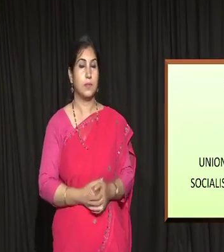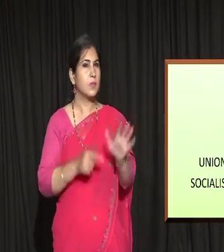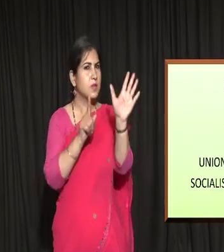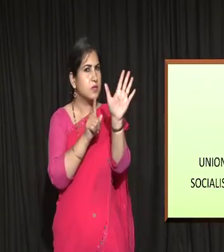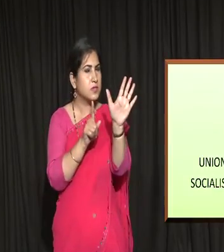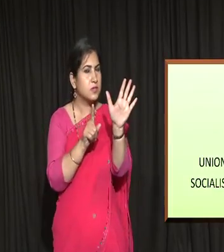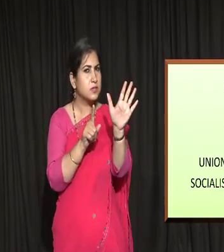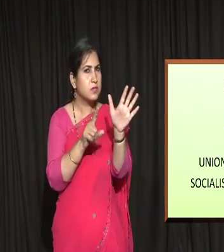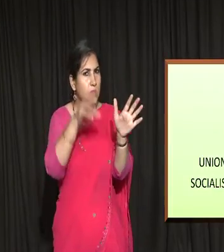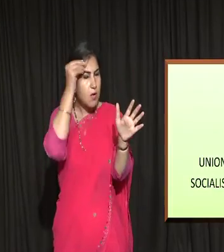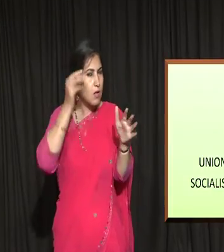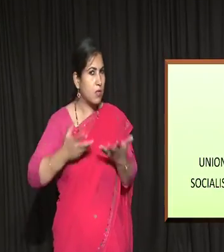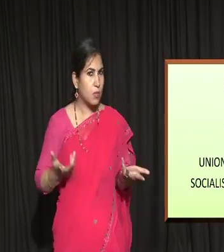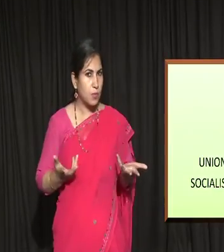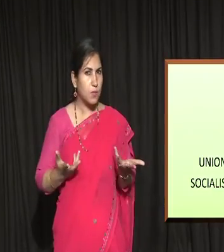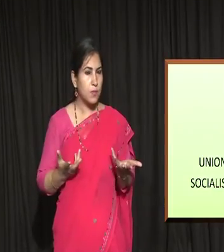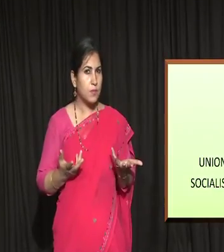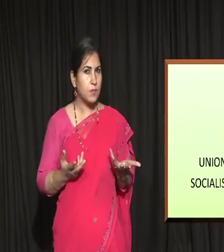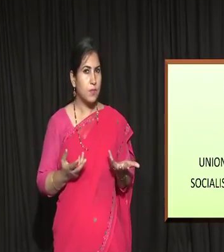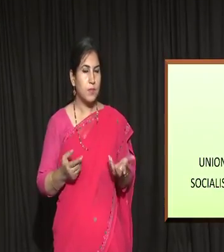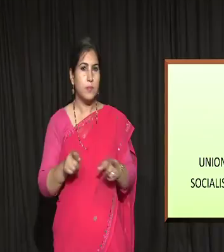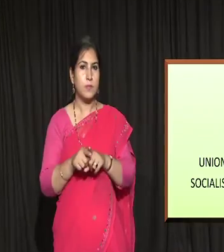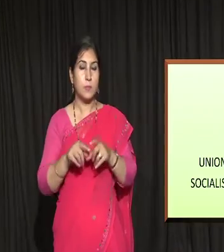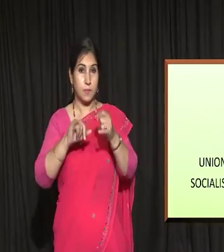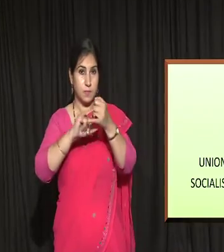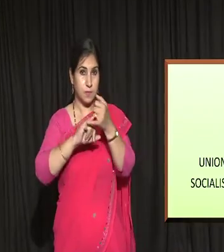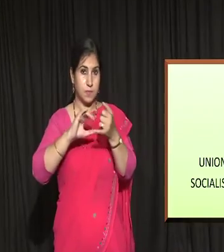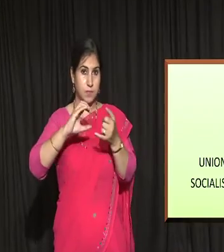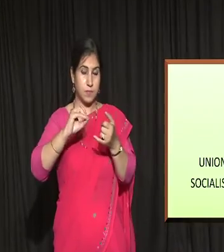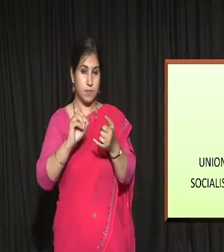Sixth point, we learned about formation of Soviet Union